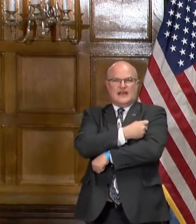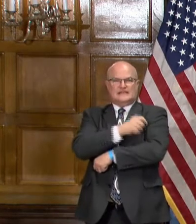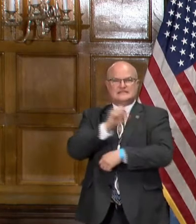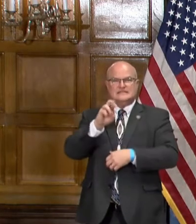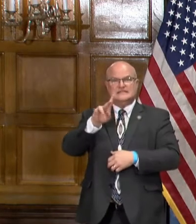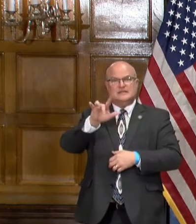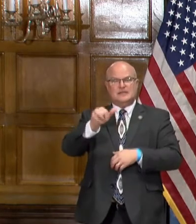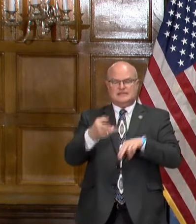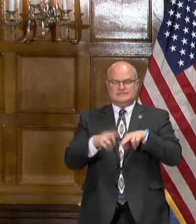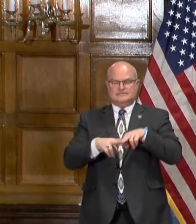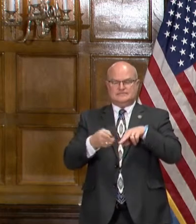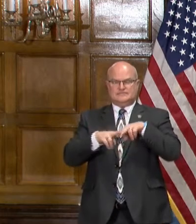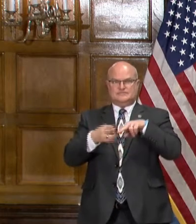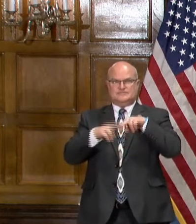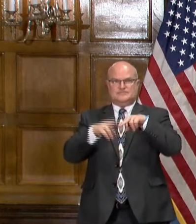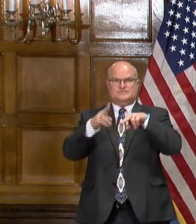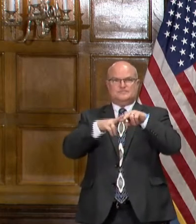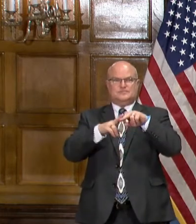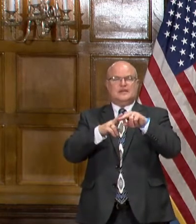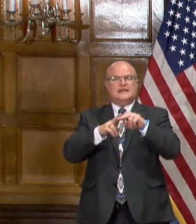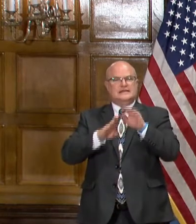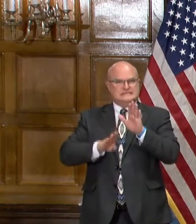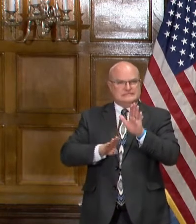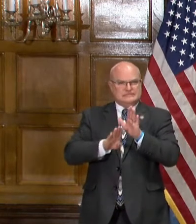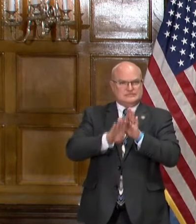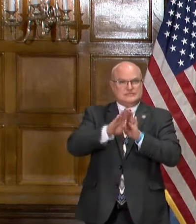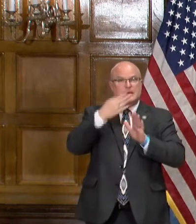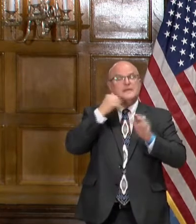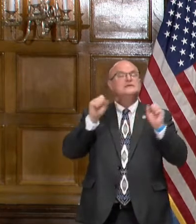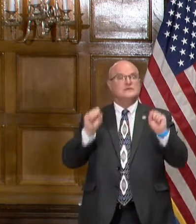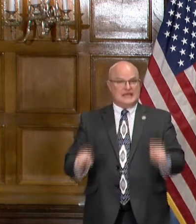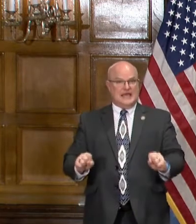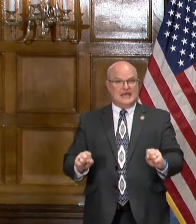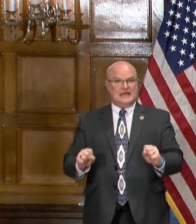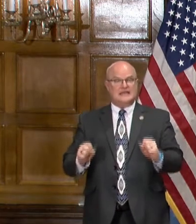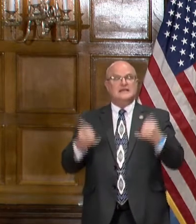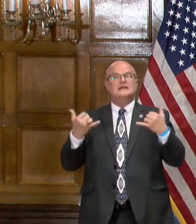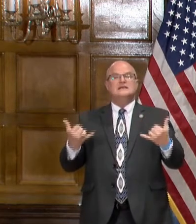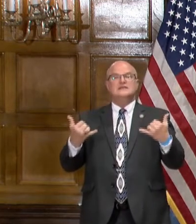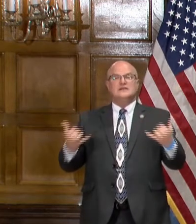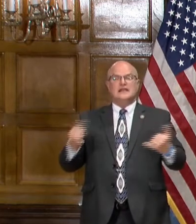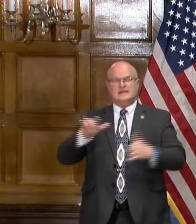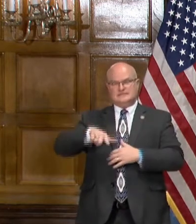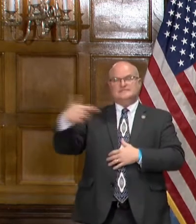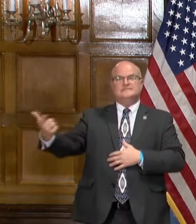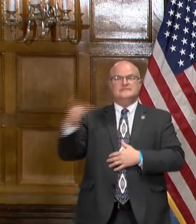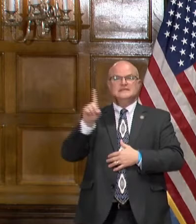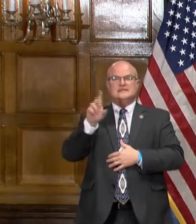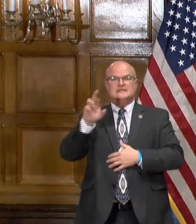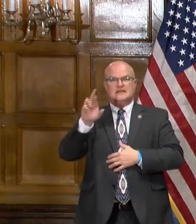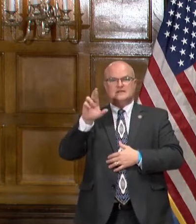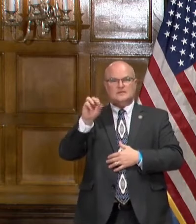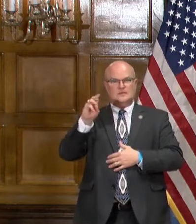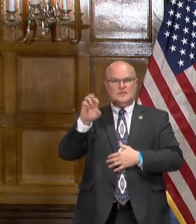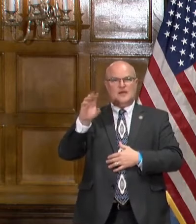is increasing. We're accelerating that the best we can. And with that, Dr. Romero, for your comments.